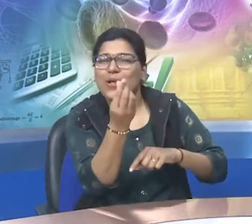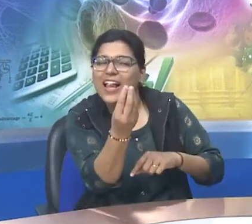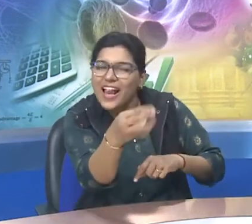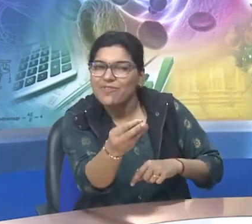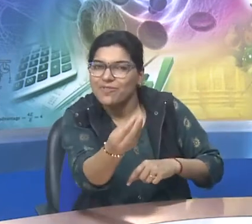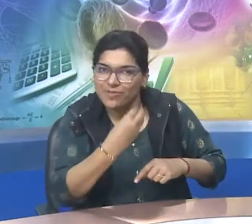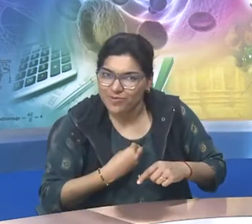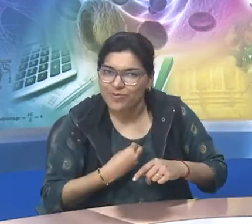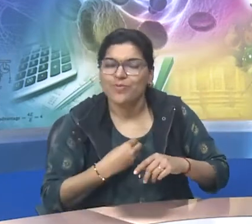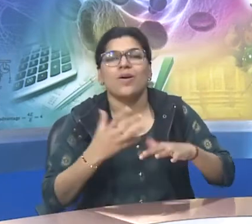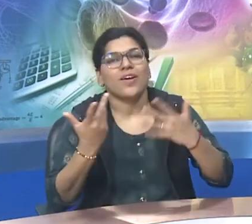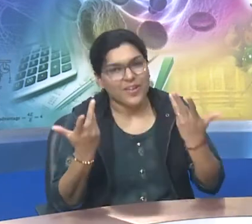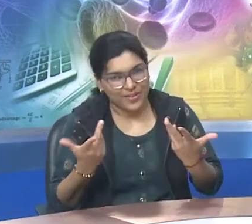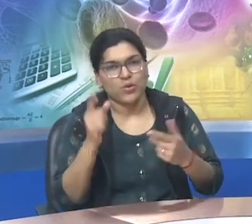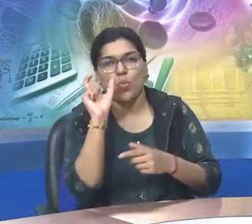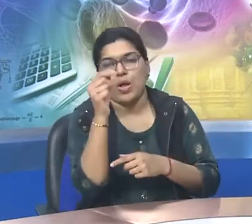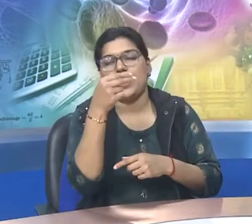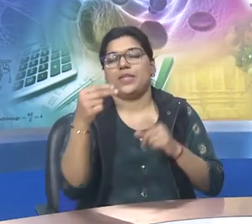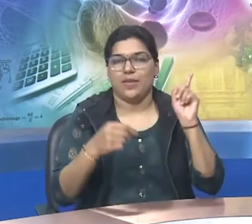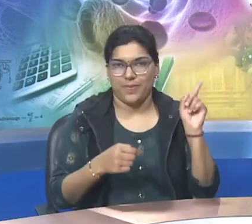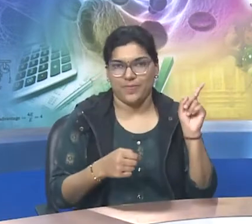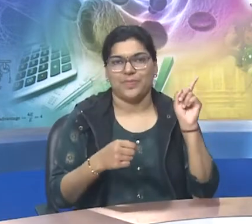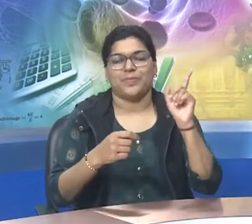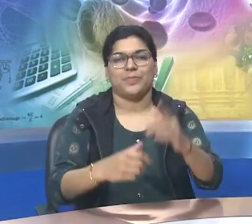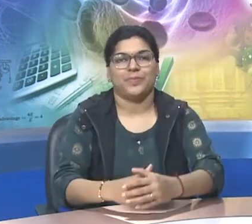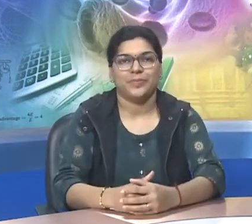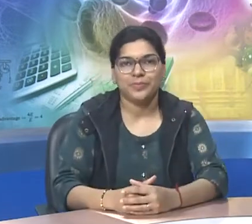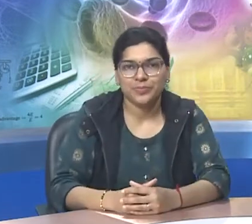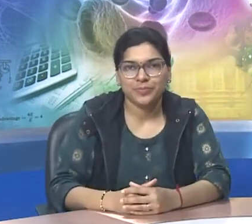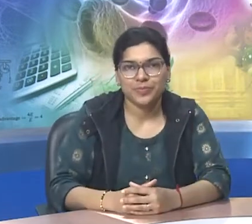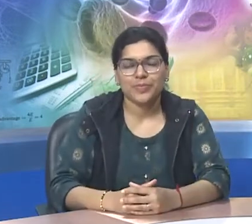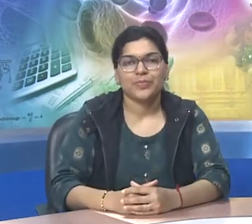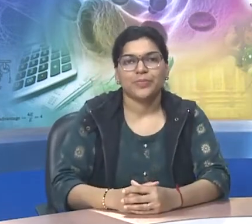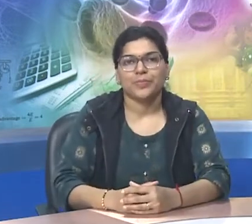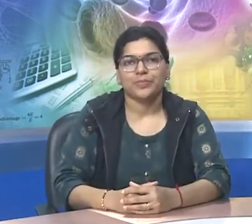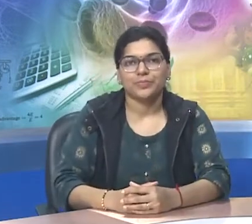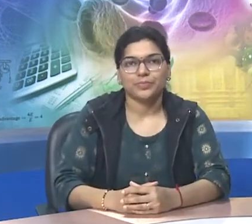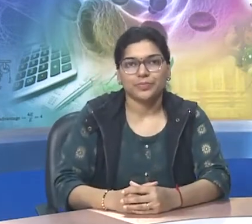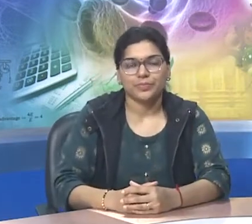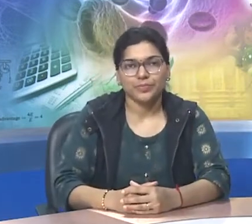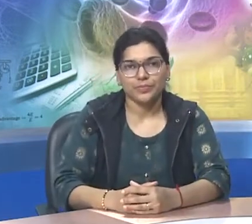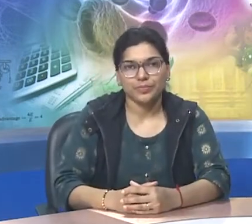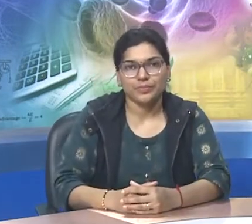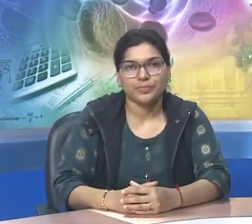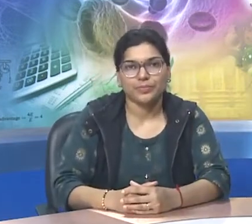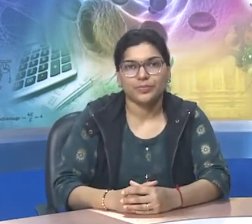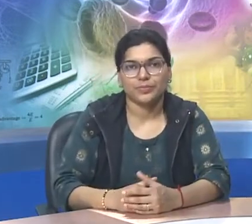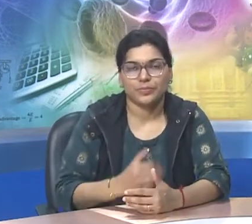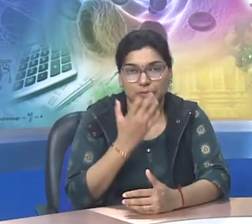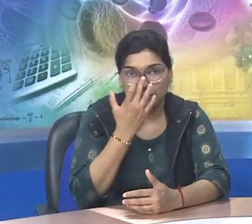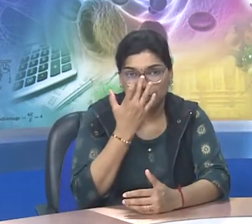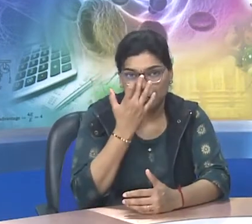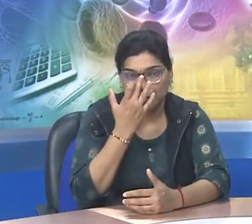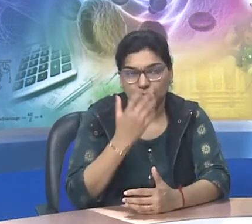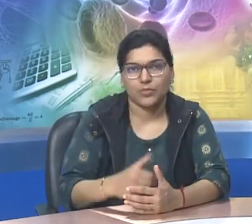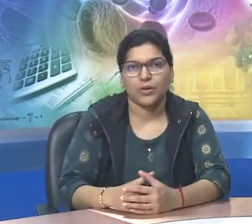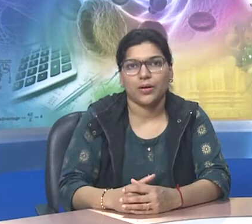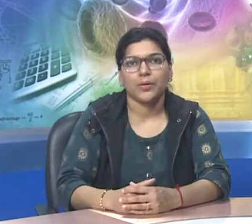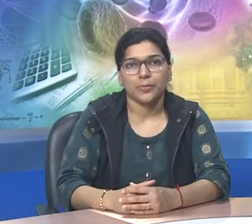modifications, a small minor changes. Making a small change is the meaning of this word.